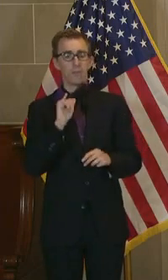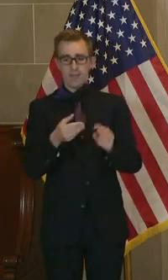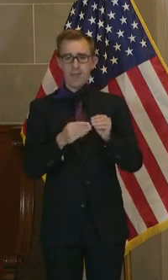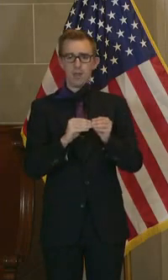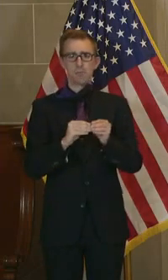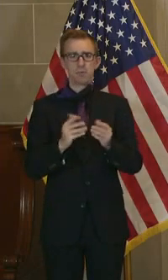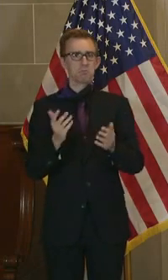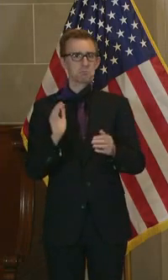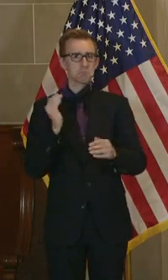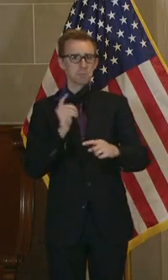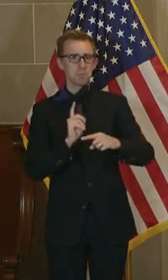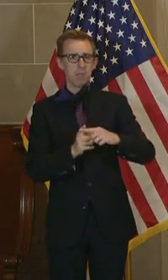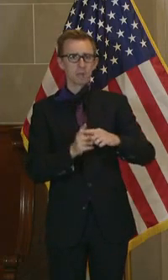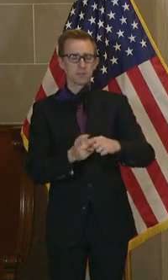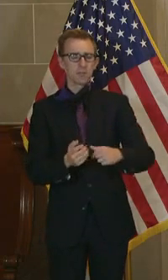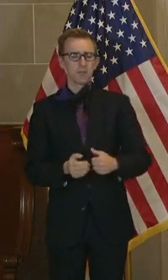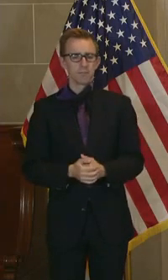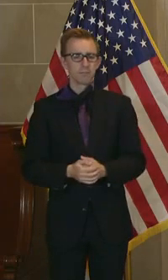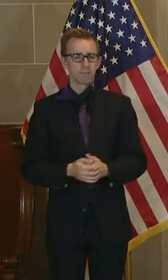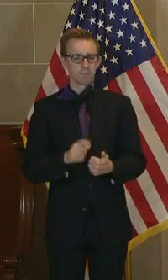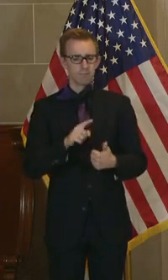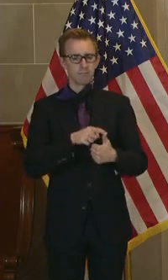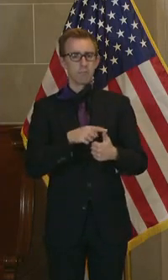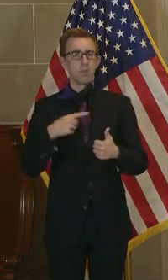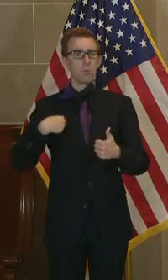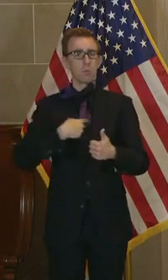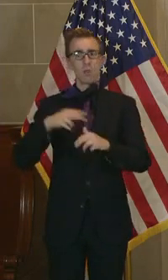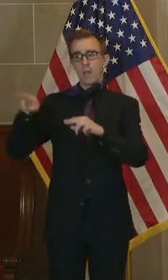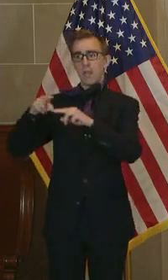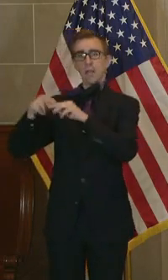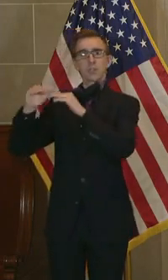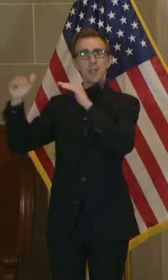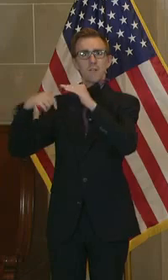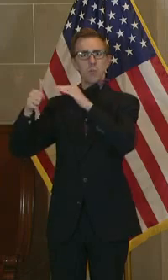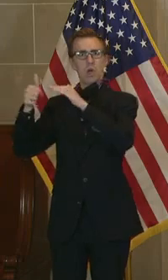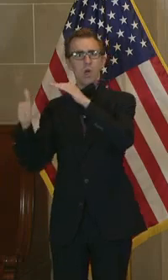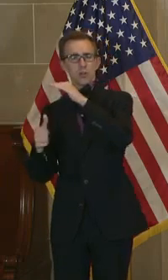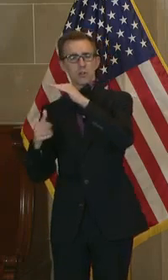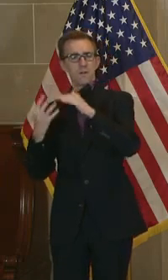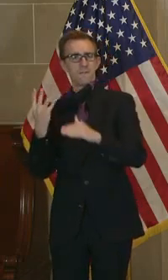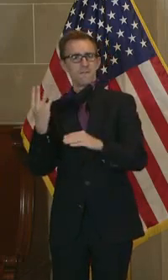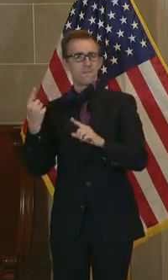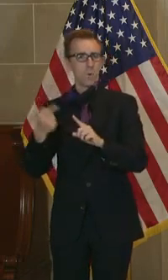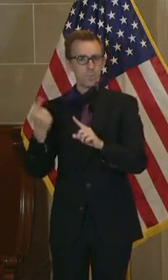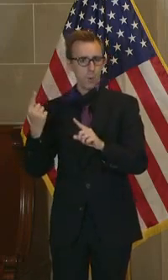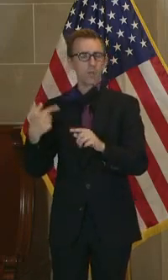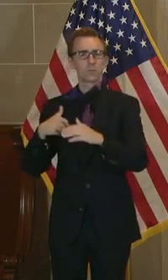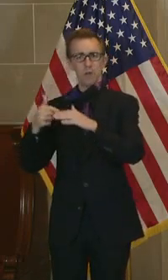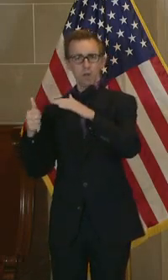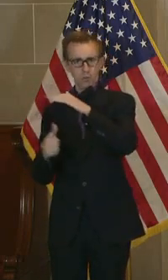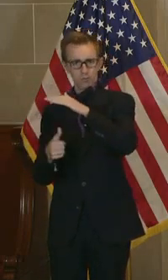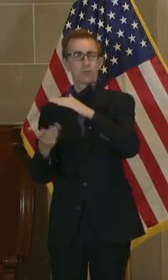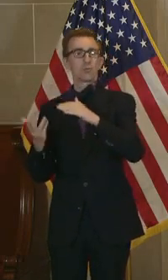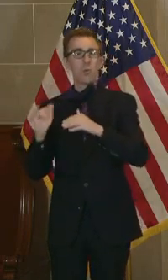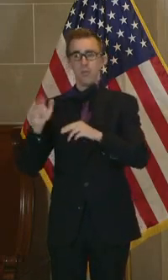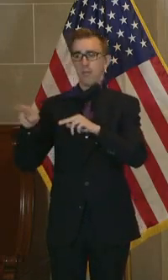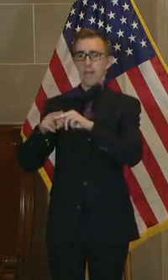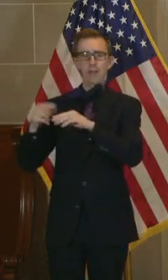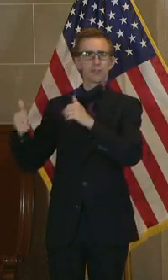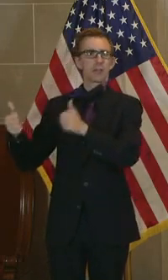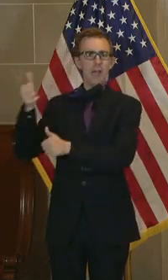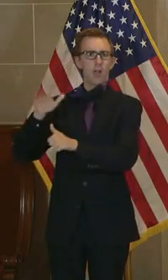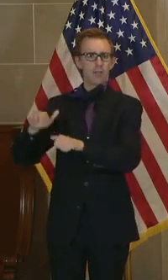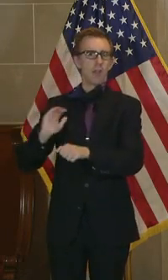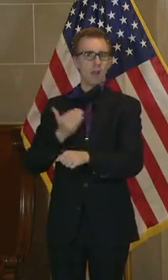for Missouri. Because one, we're under the national level by about 4 points. So kind of moving forward as that number comes